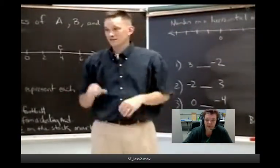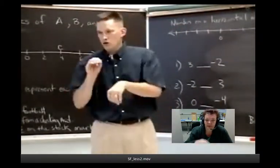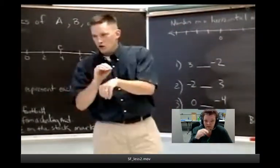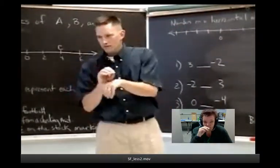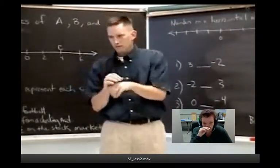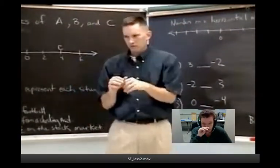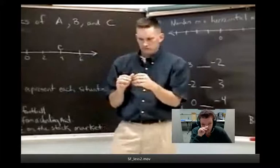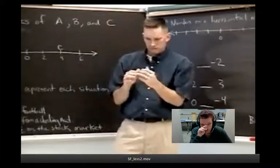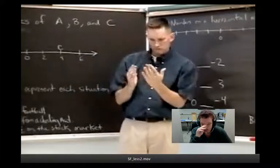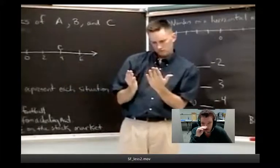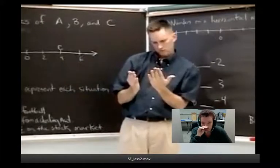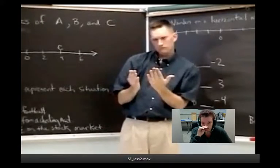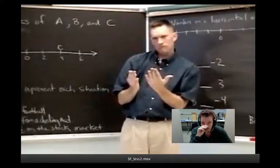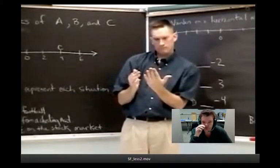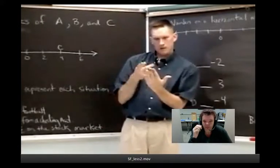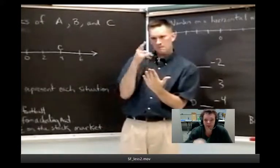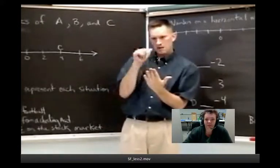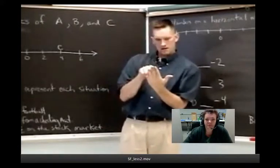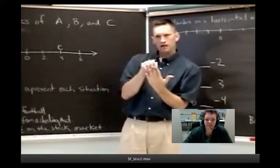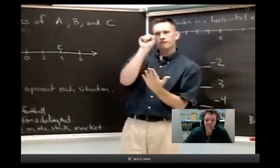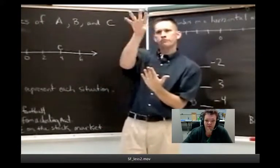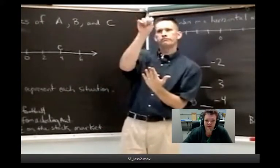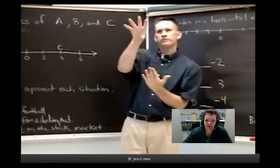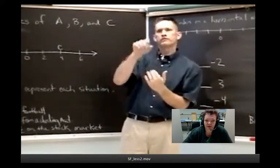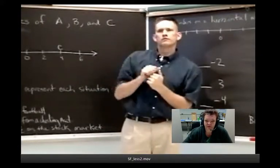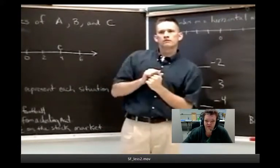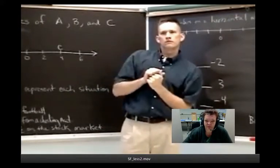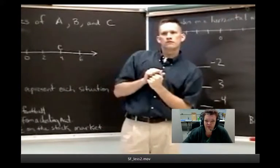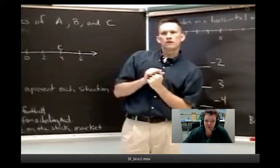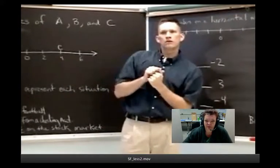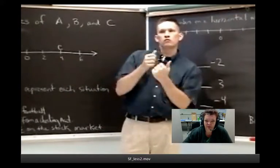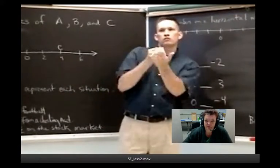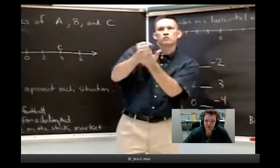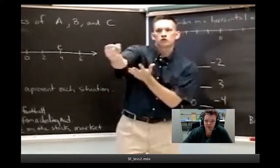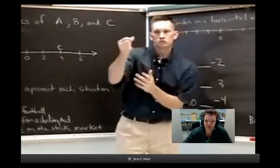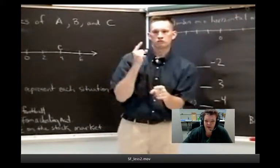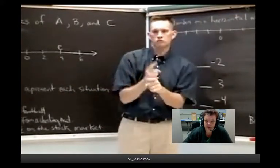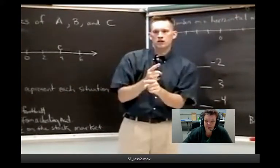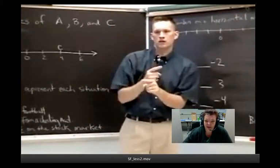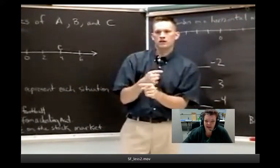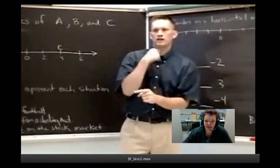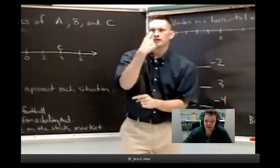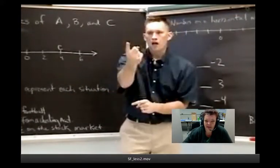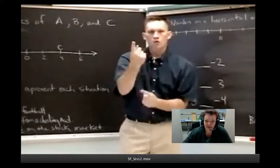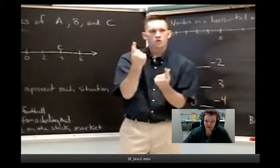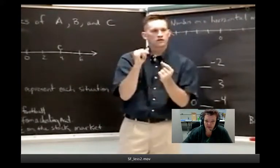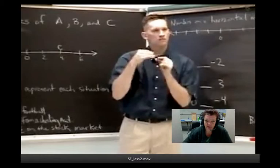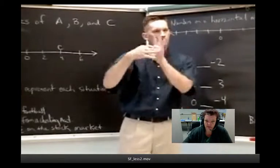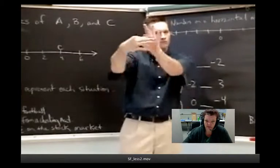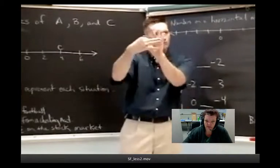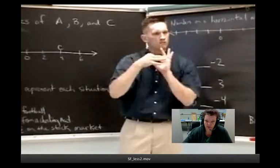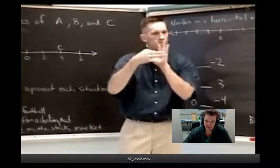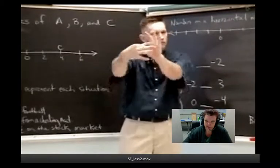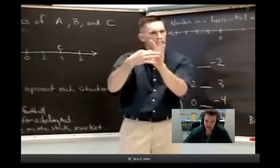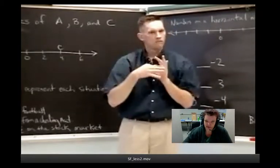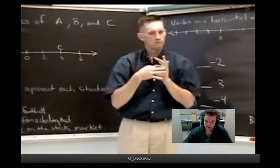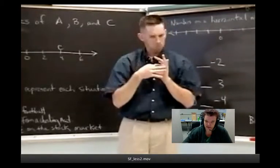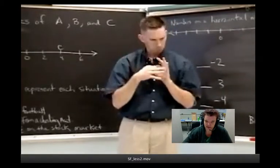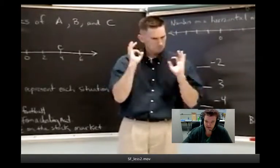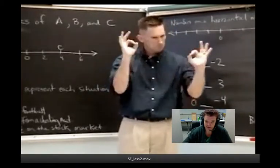Okay. Think about football. You have an offensive player who's looking at the plans. So he's telling his other teammates